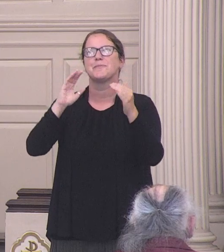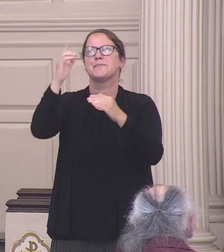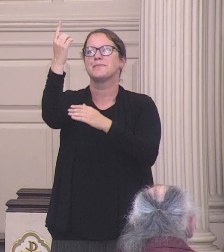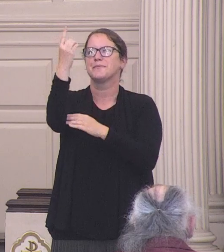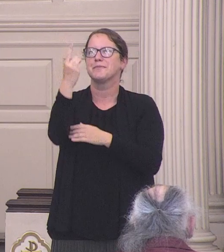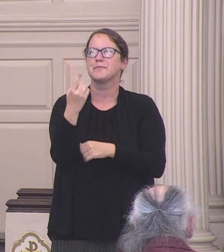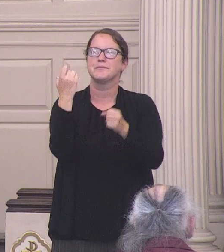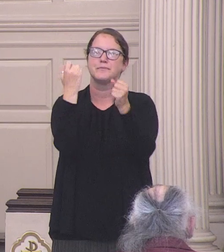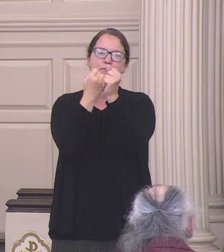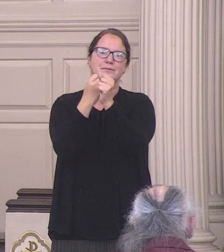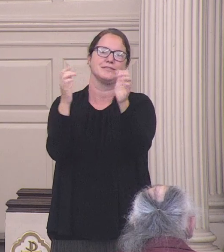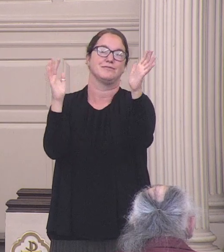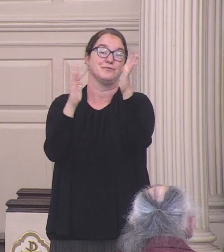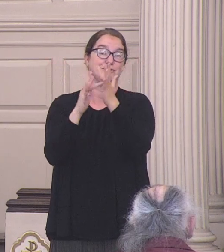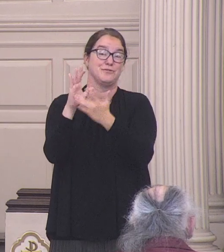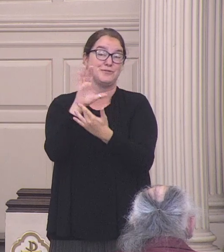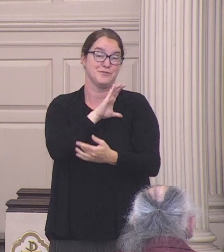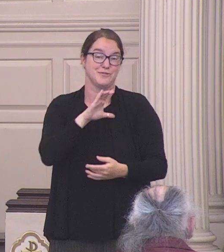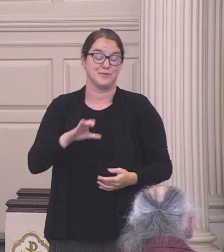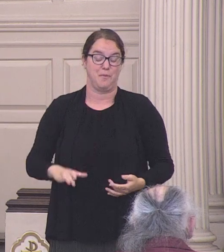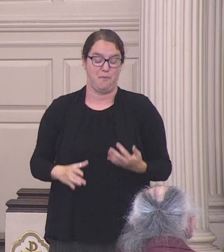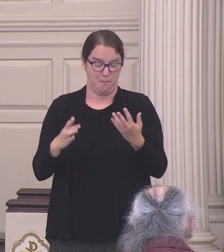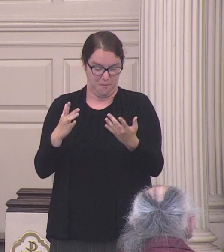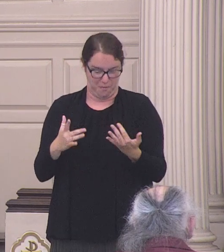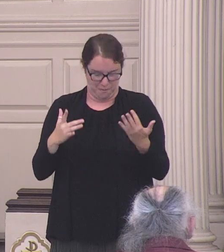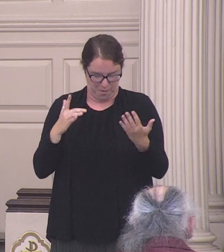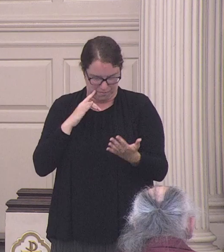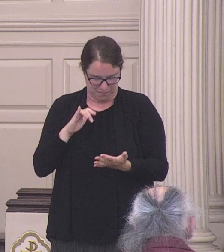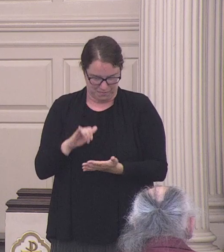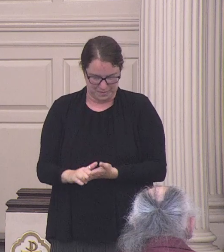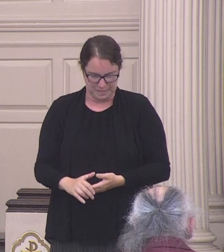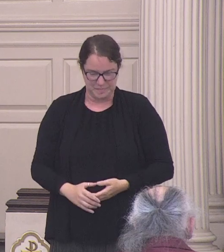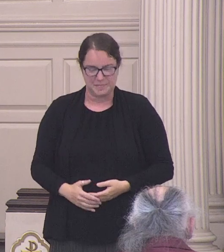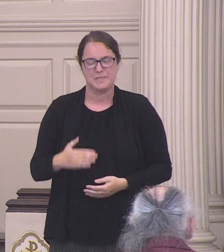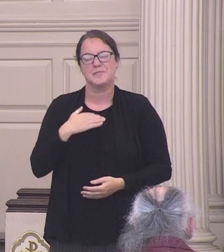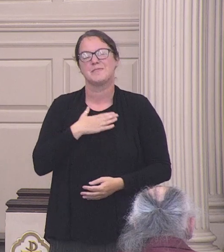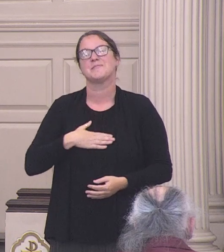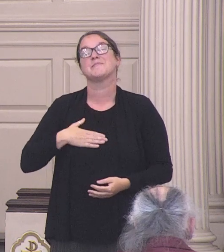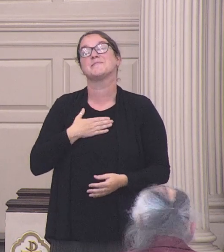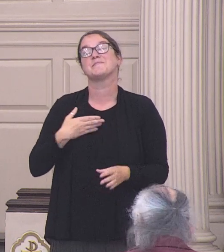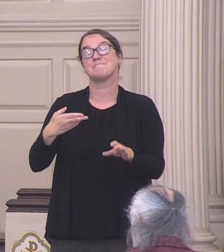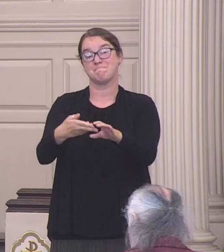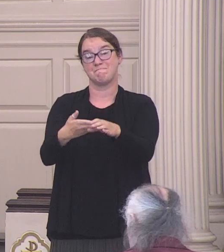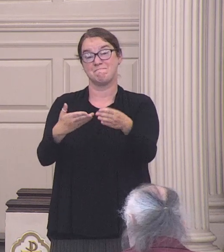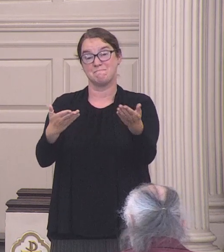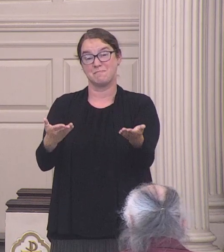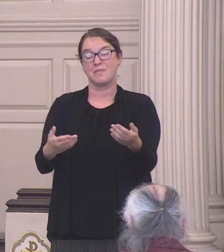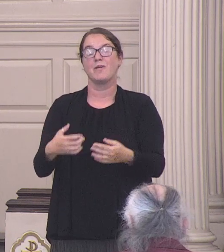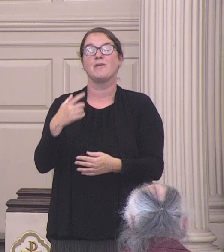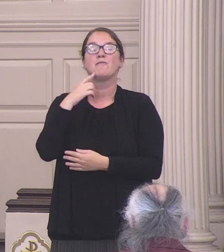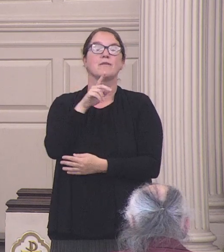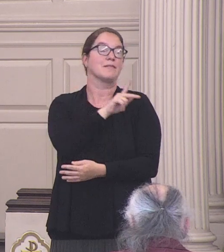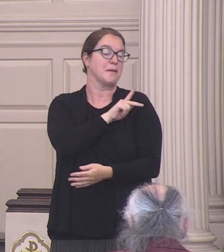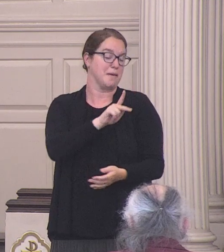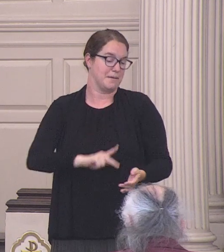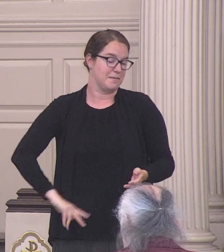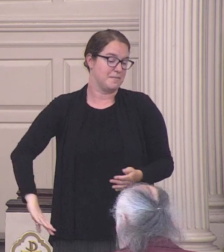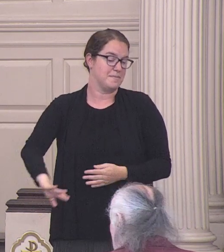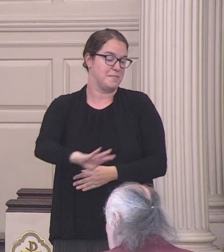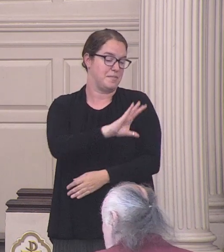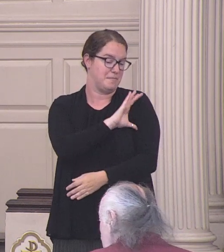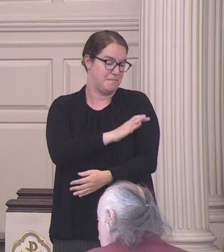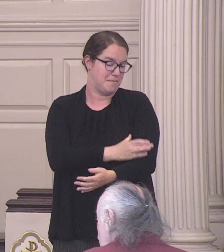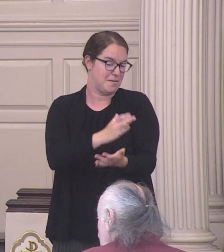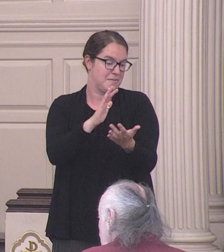coming of our Savior, Jesus Christ. For the kingdom, the power, and the